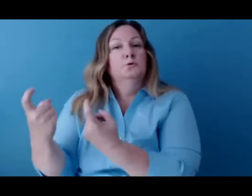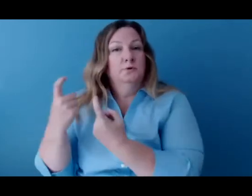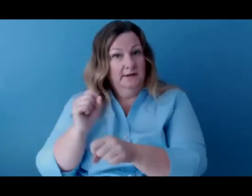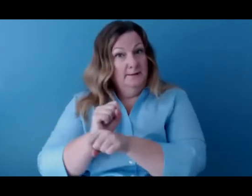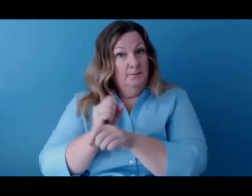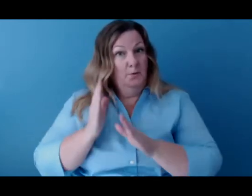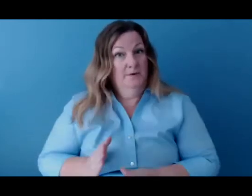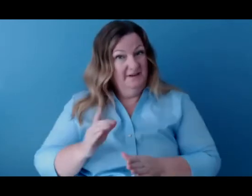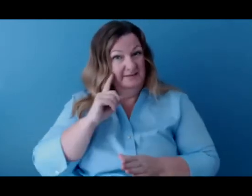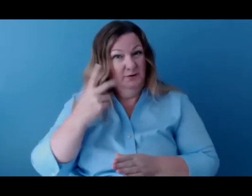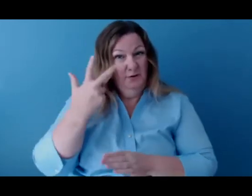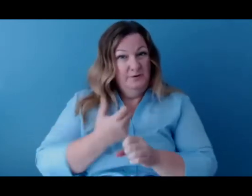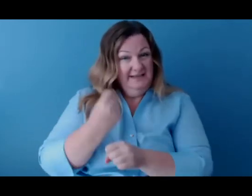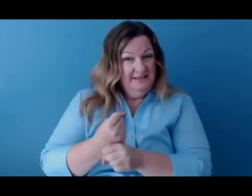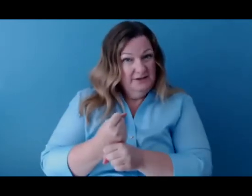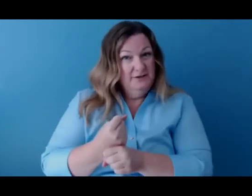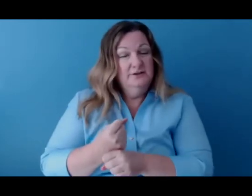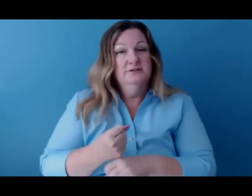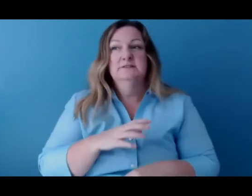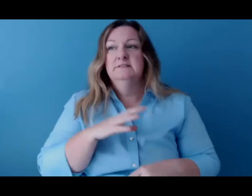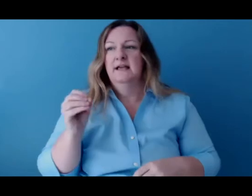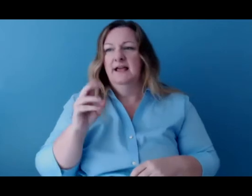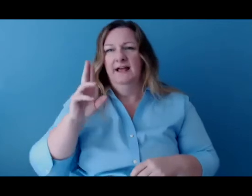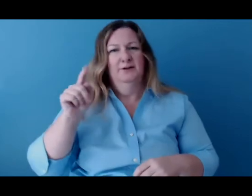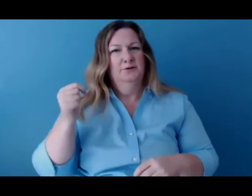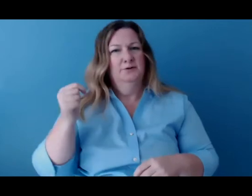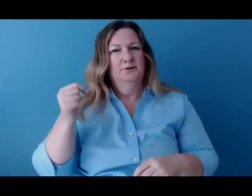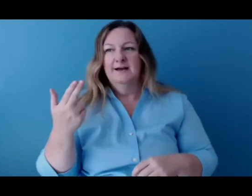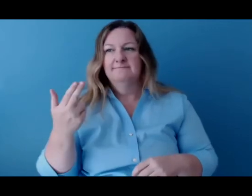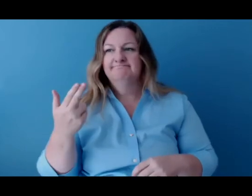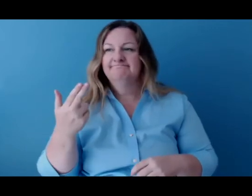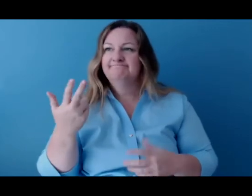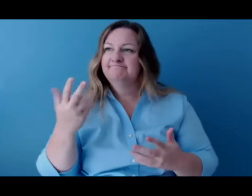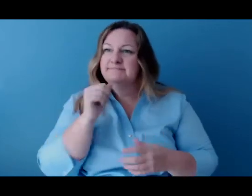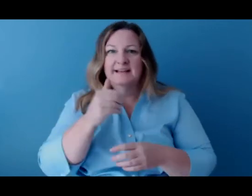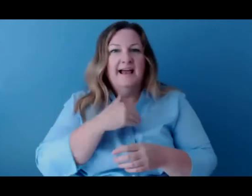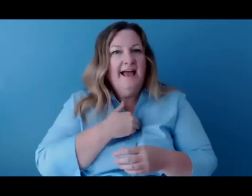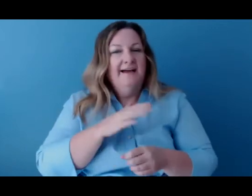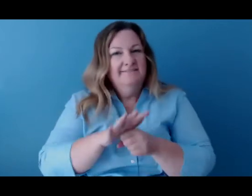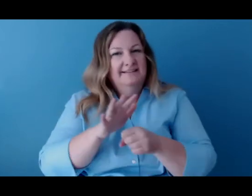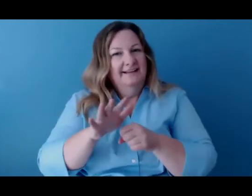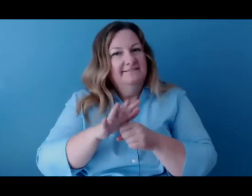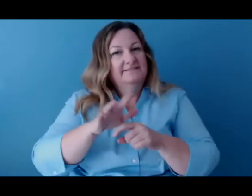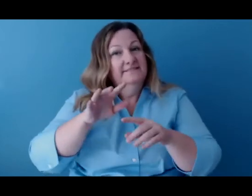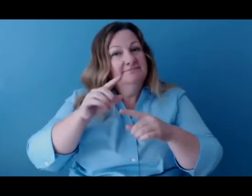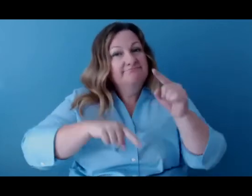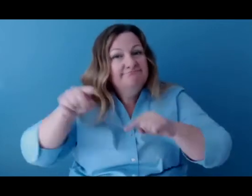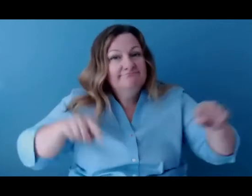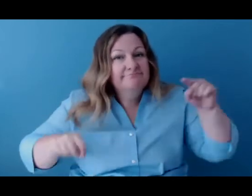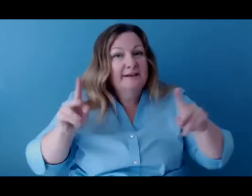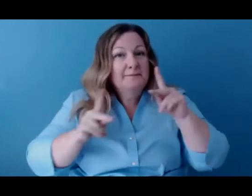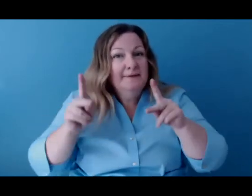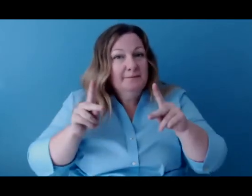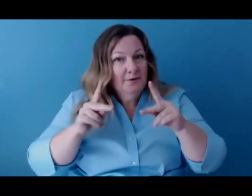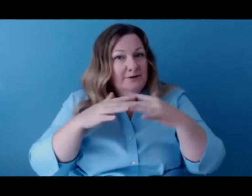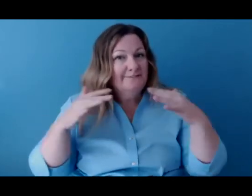especially in Utah, didn't really have a great track record of enough diversity in our workplace. And what I